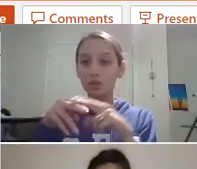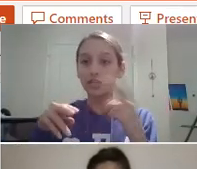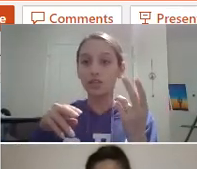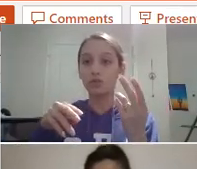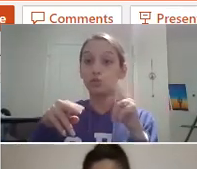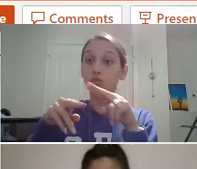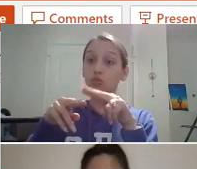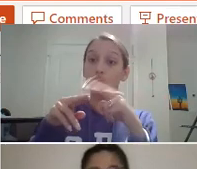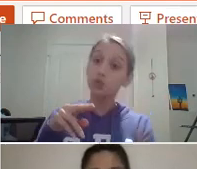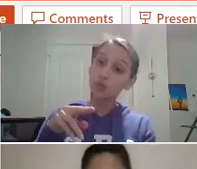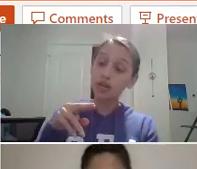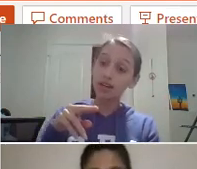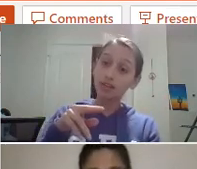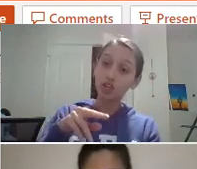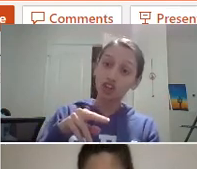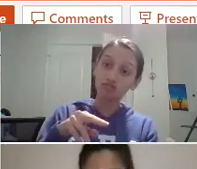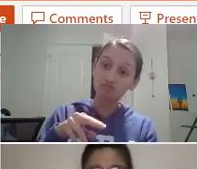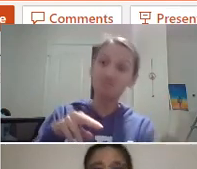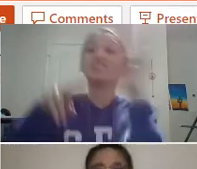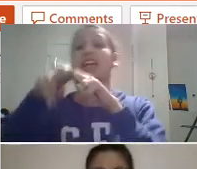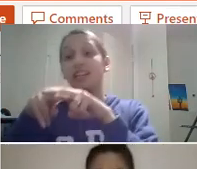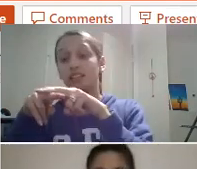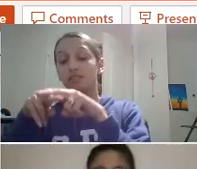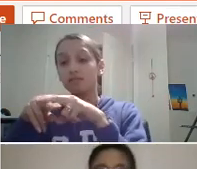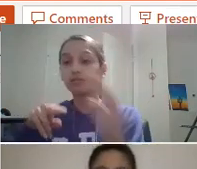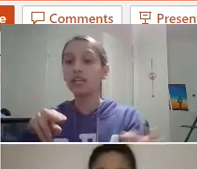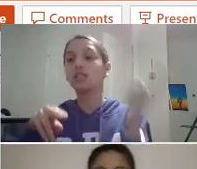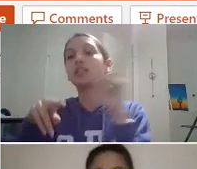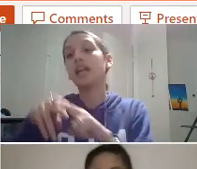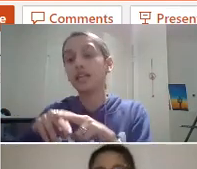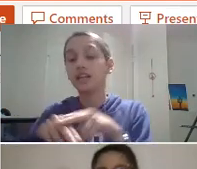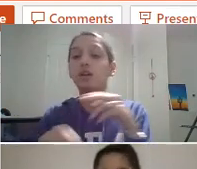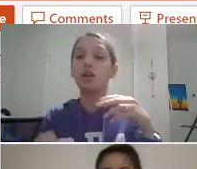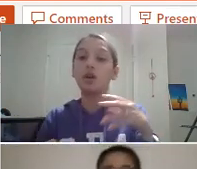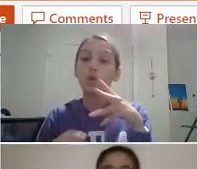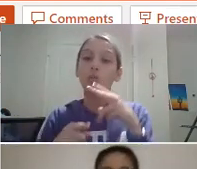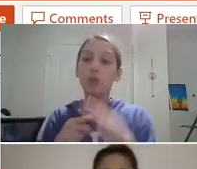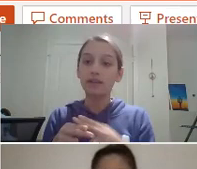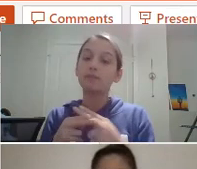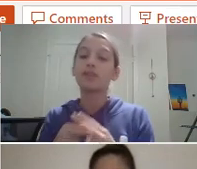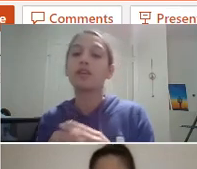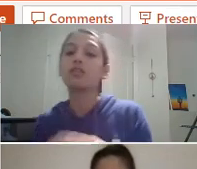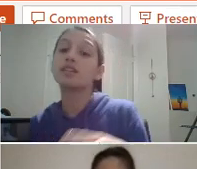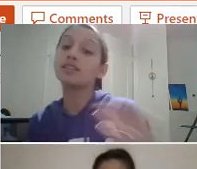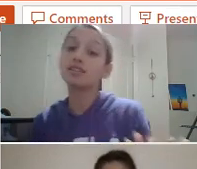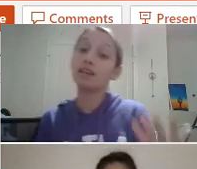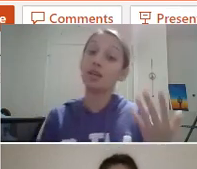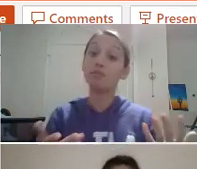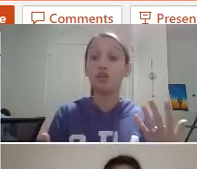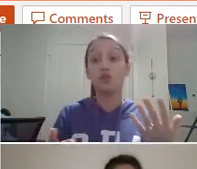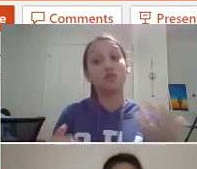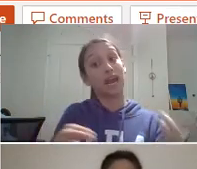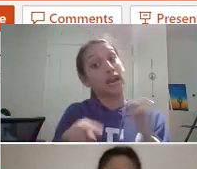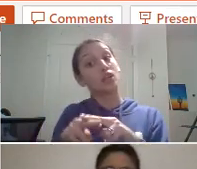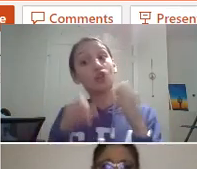gain. So like you lose weight and then you're gaining, right? You're gaining weight. This is like